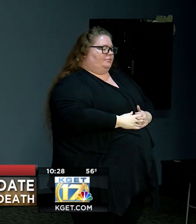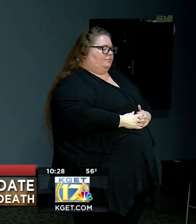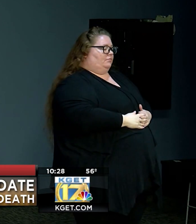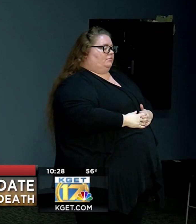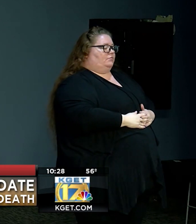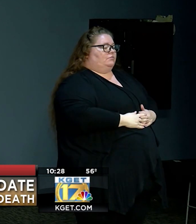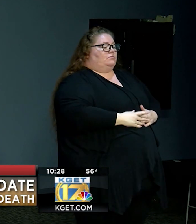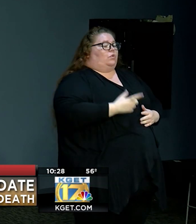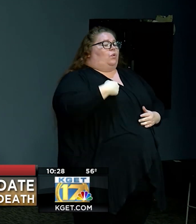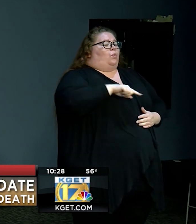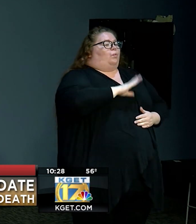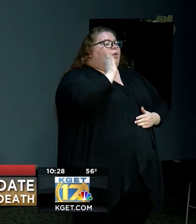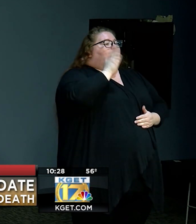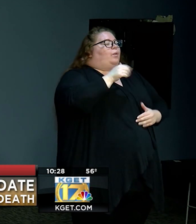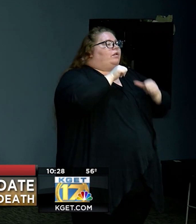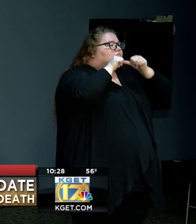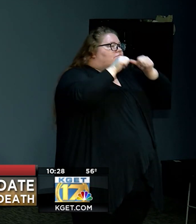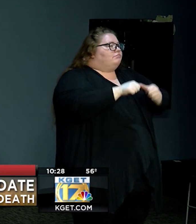our community